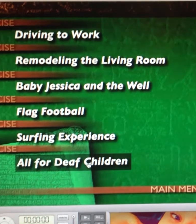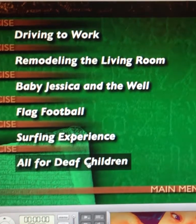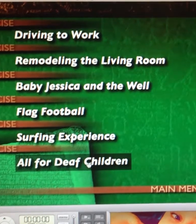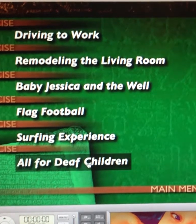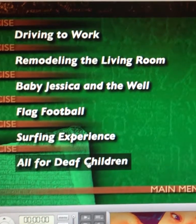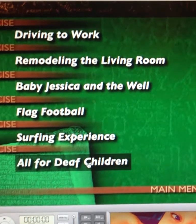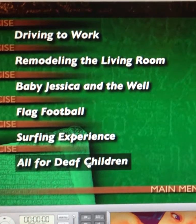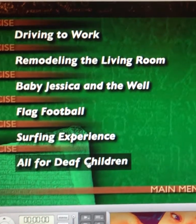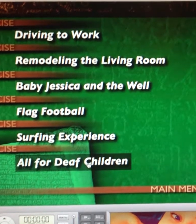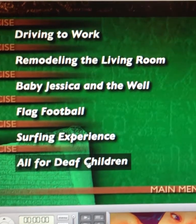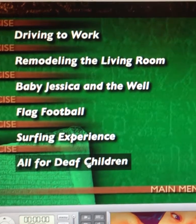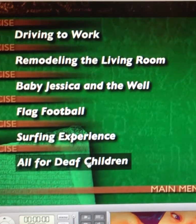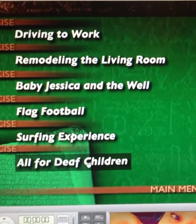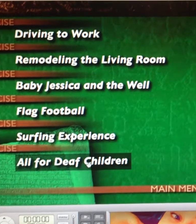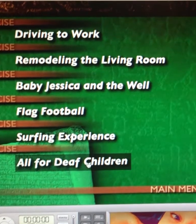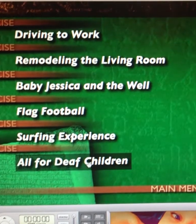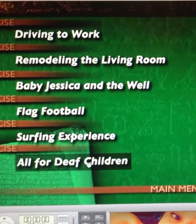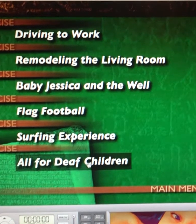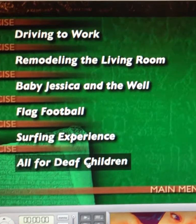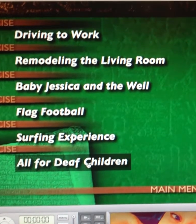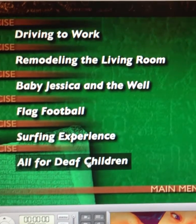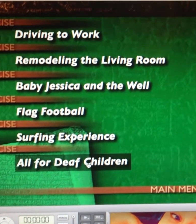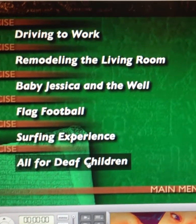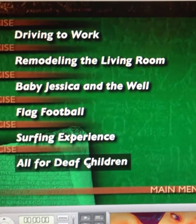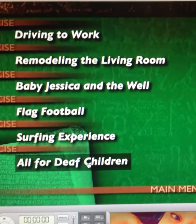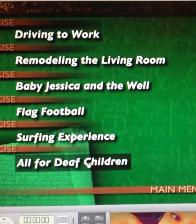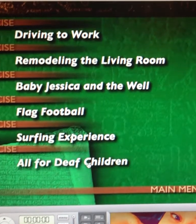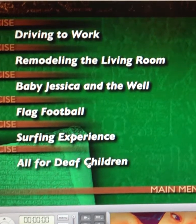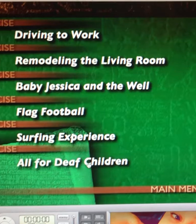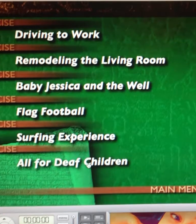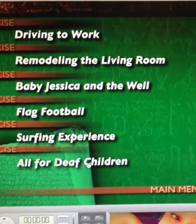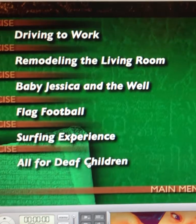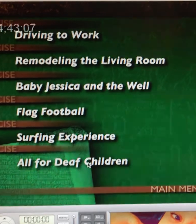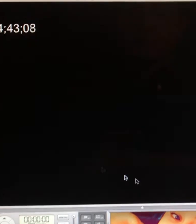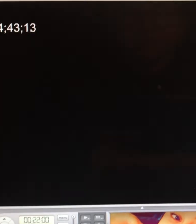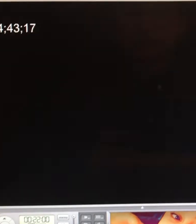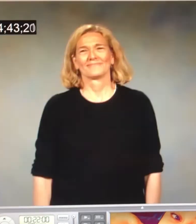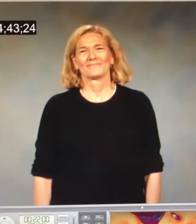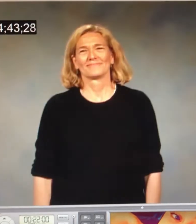Patrie exercise 2.6 from ASL.